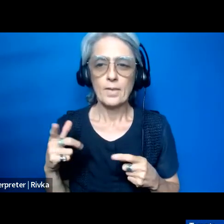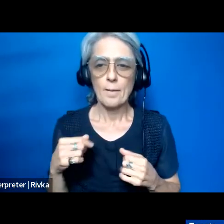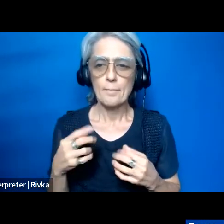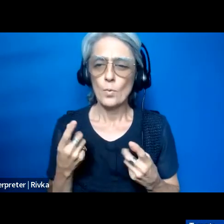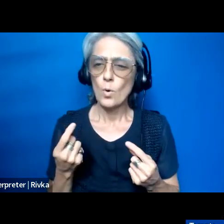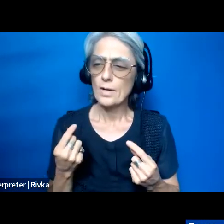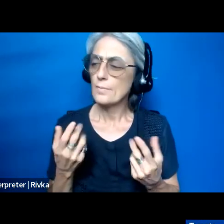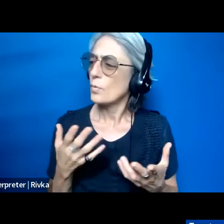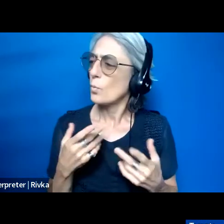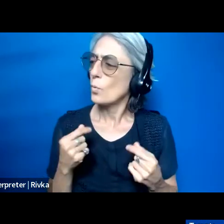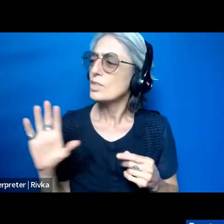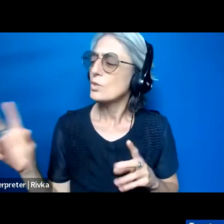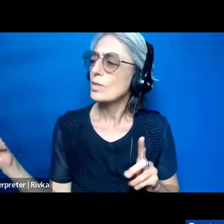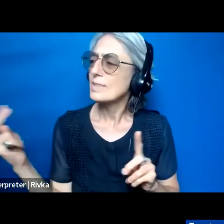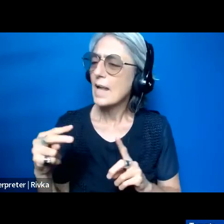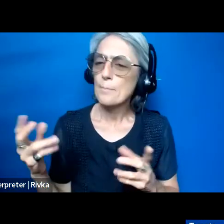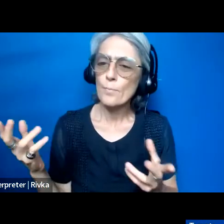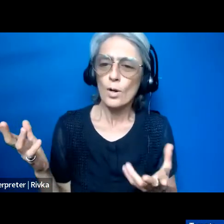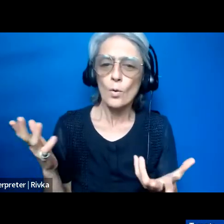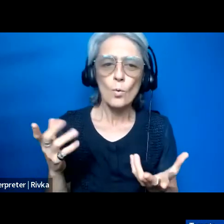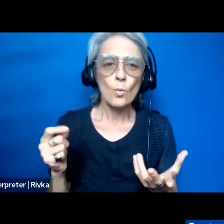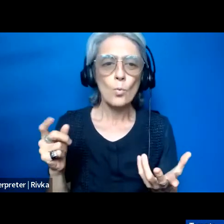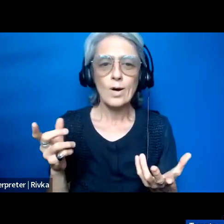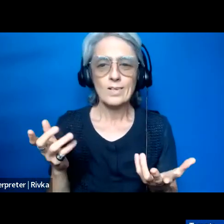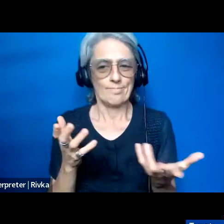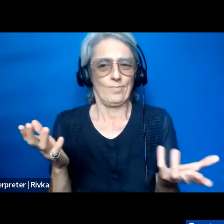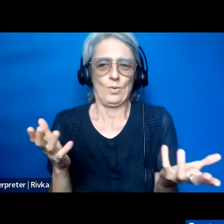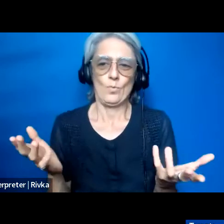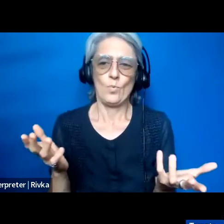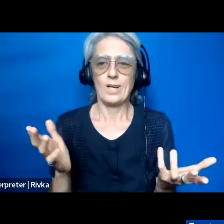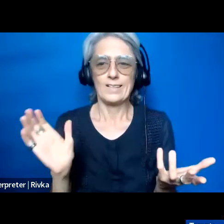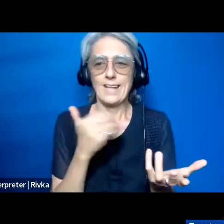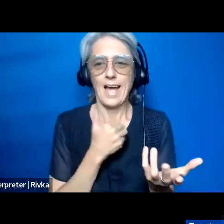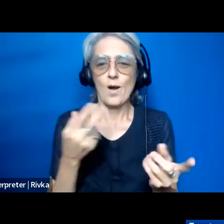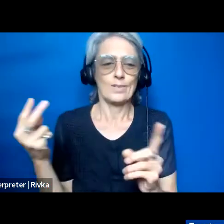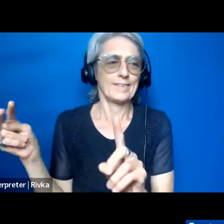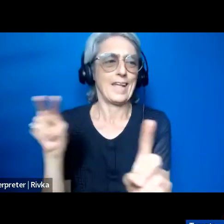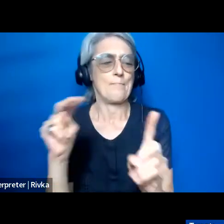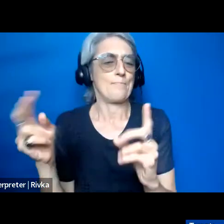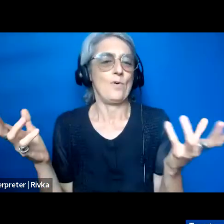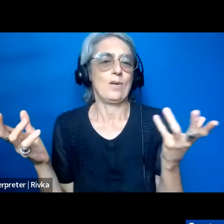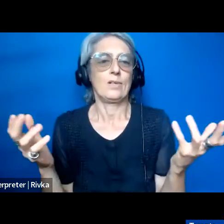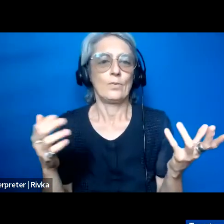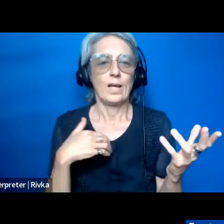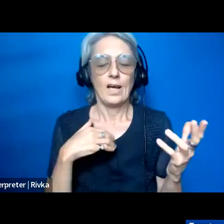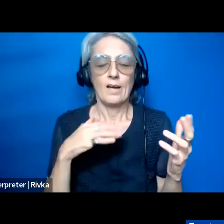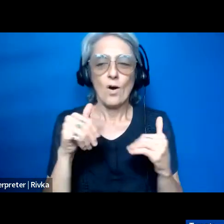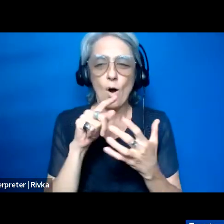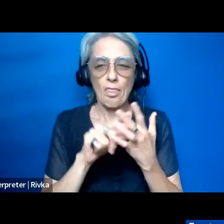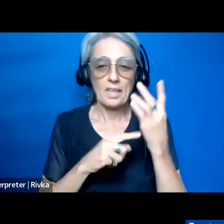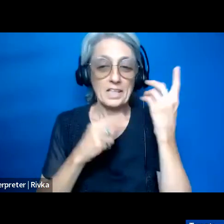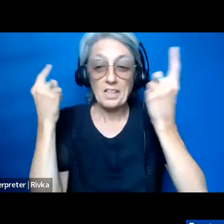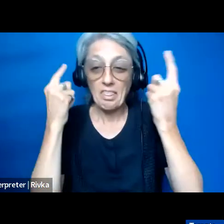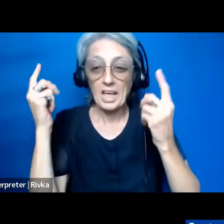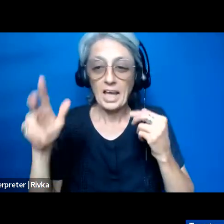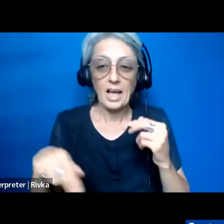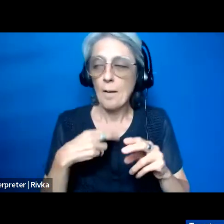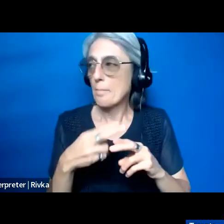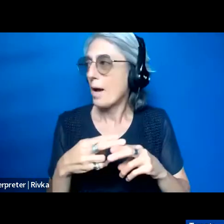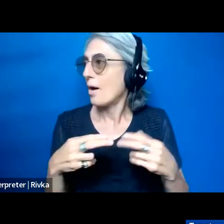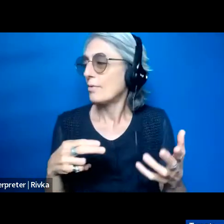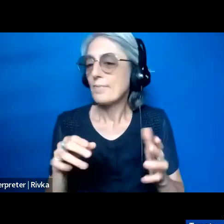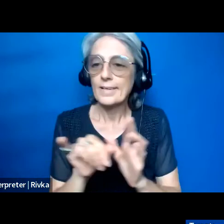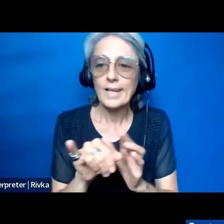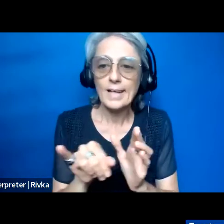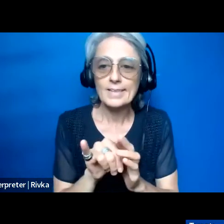what is your standpoint? What is any one of our standpoints when we have all this thinking about